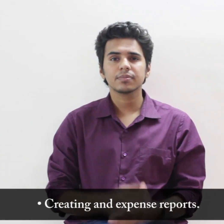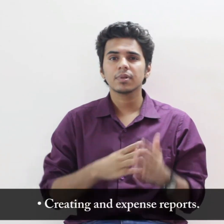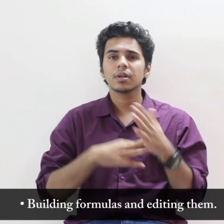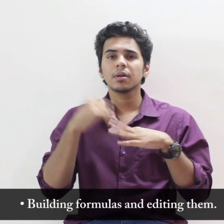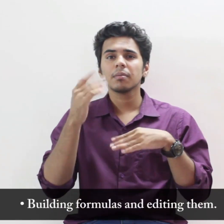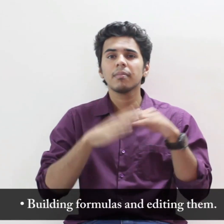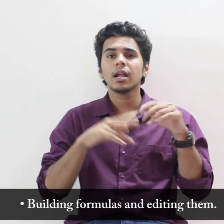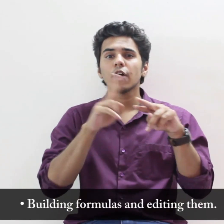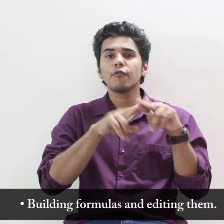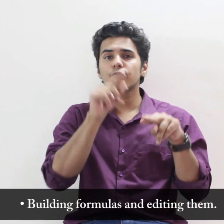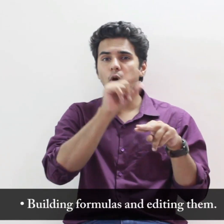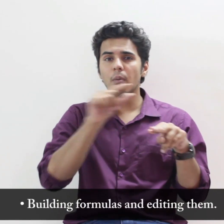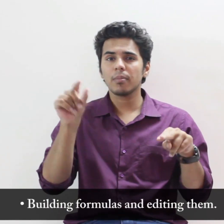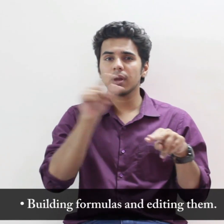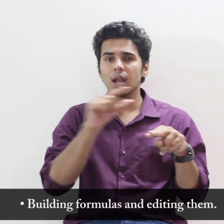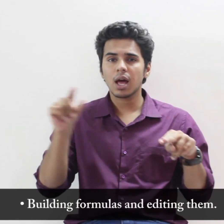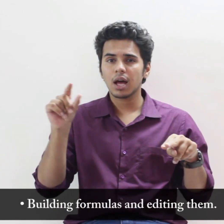building formulas and editing them,